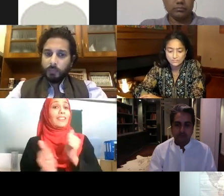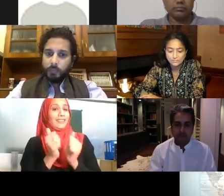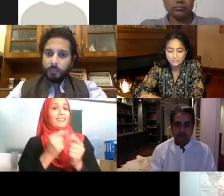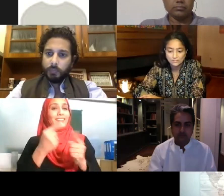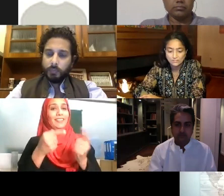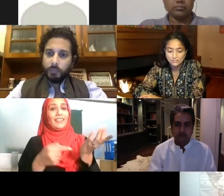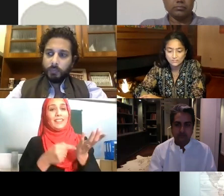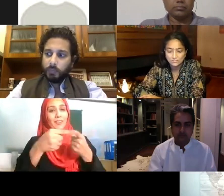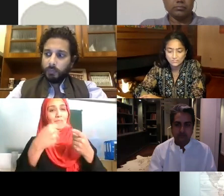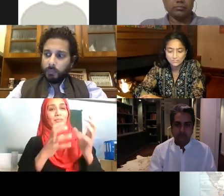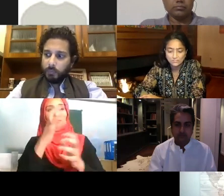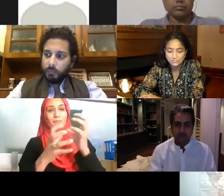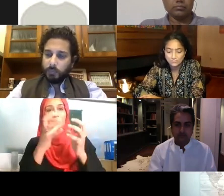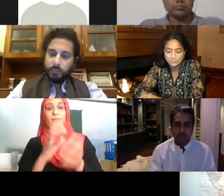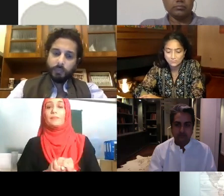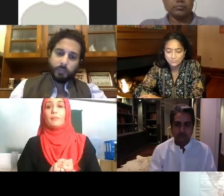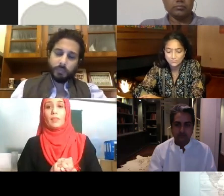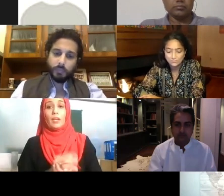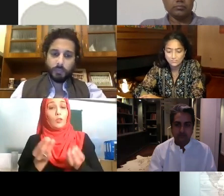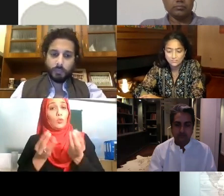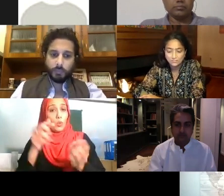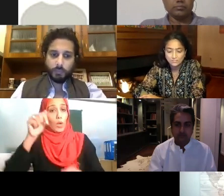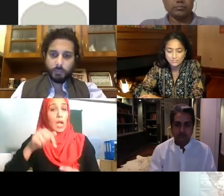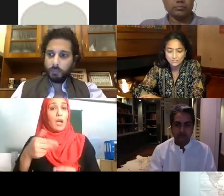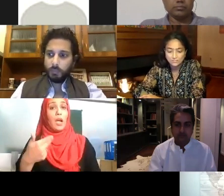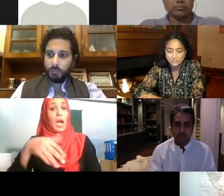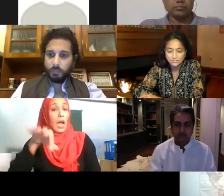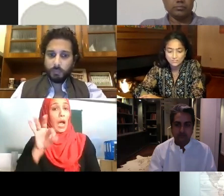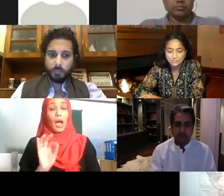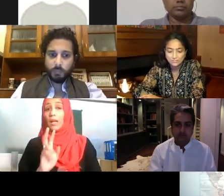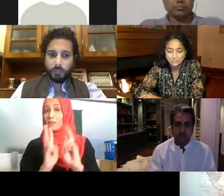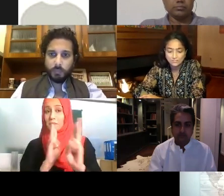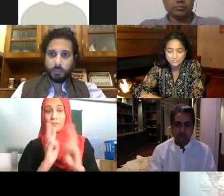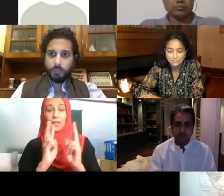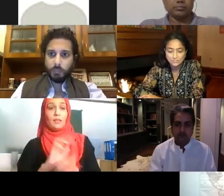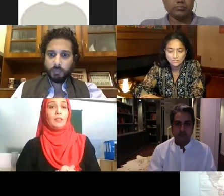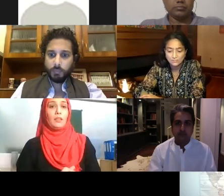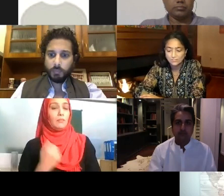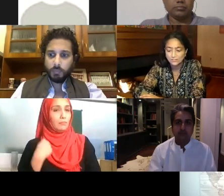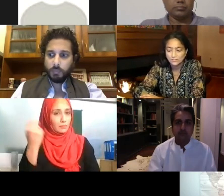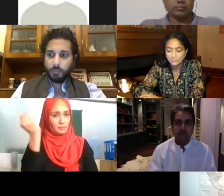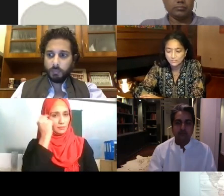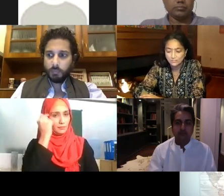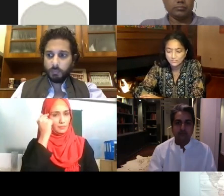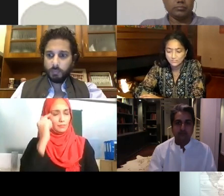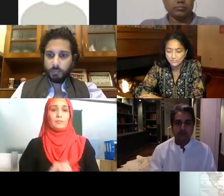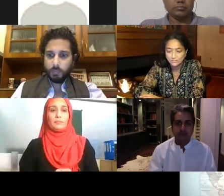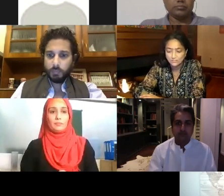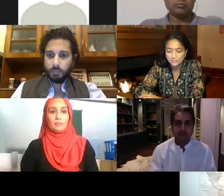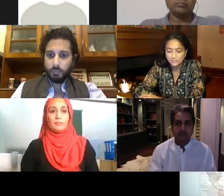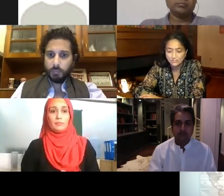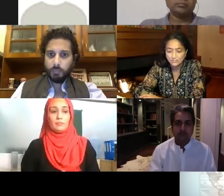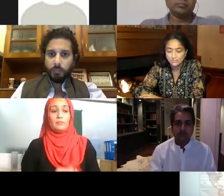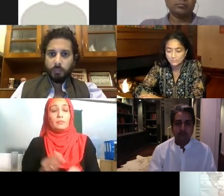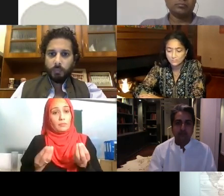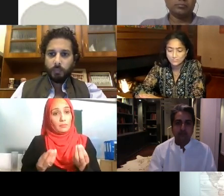technology. So, to begin today's important conversation, we thought that instead of